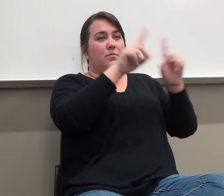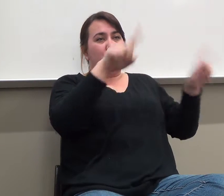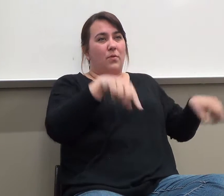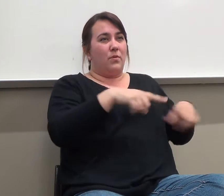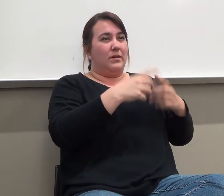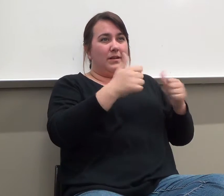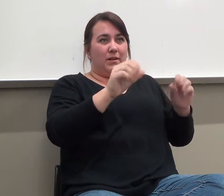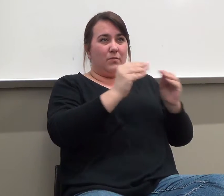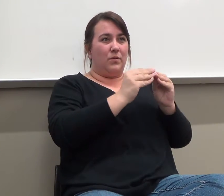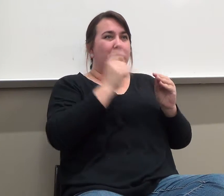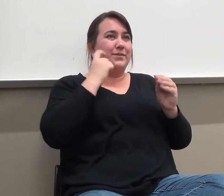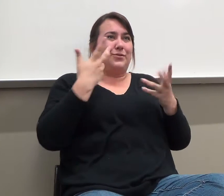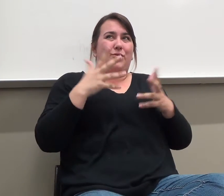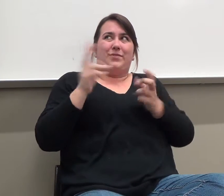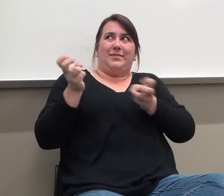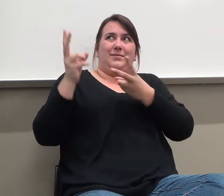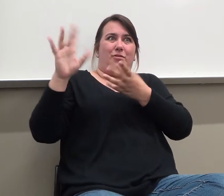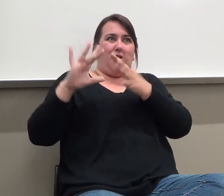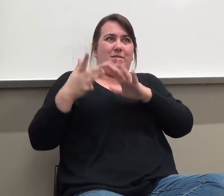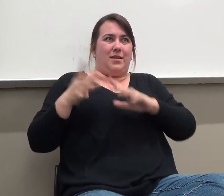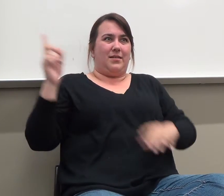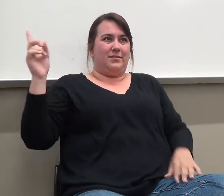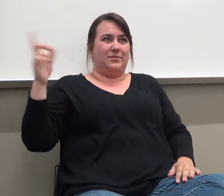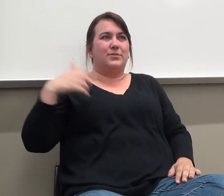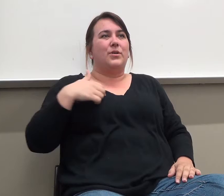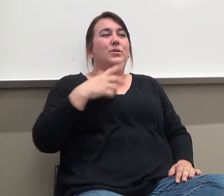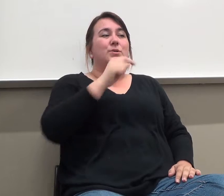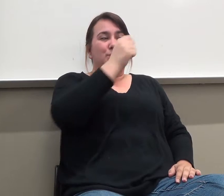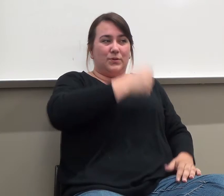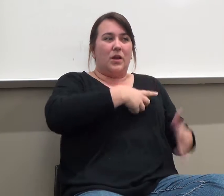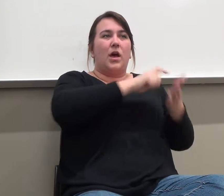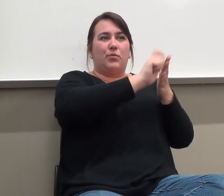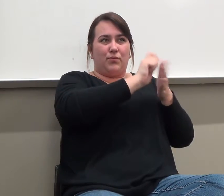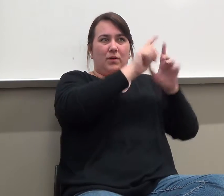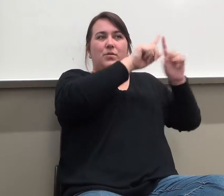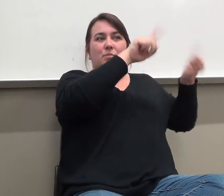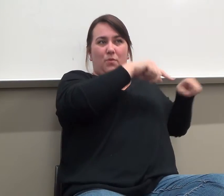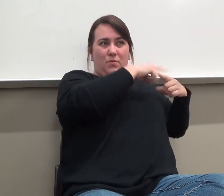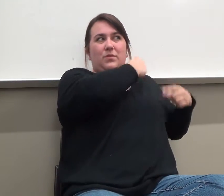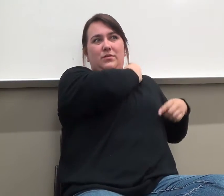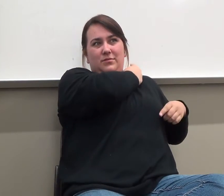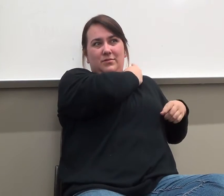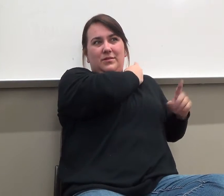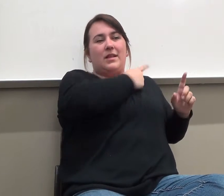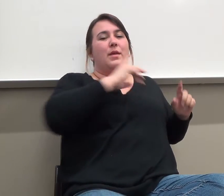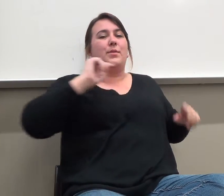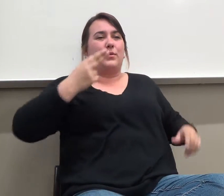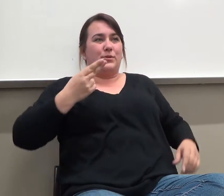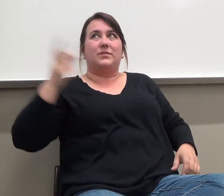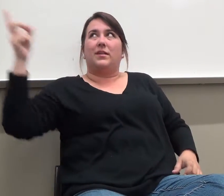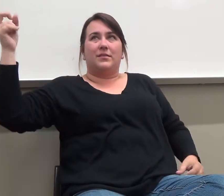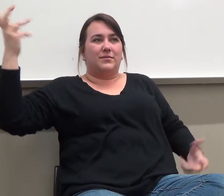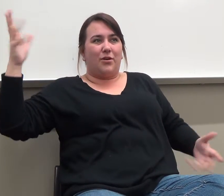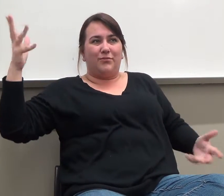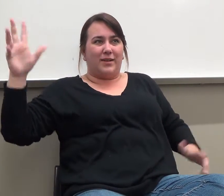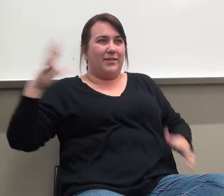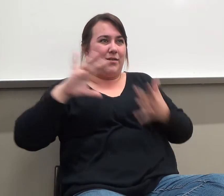intended to write it up here both days. I'll do that on Tuesday, but by Thursday, you